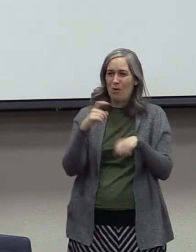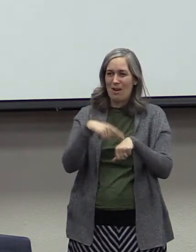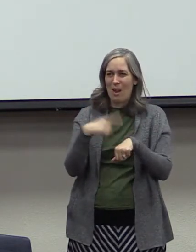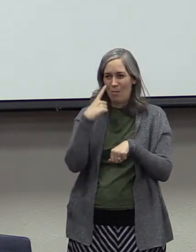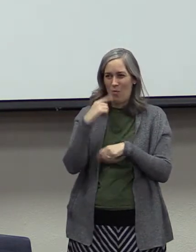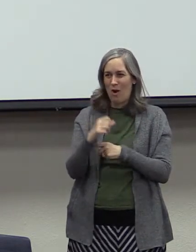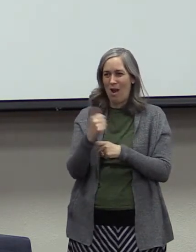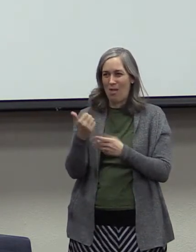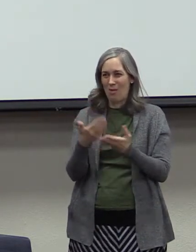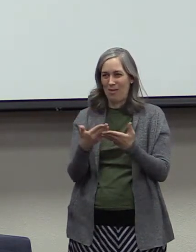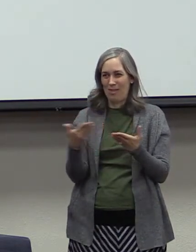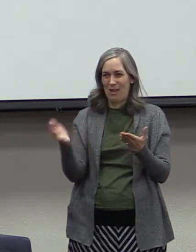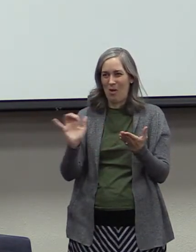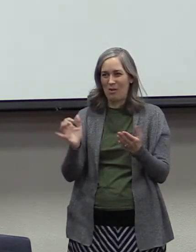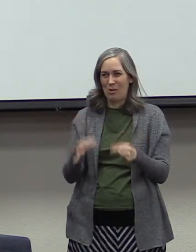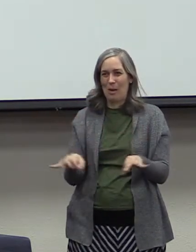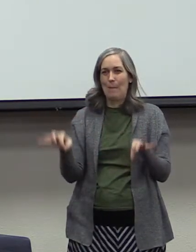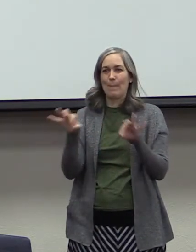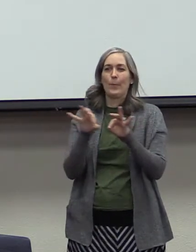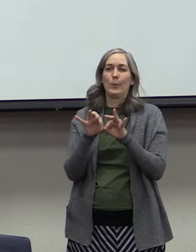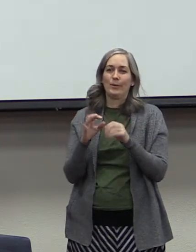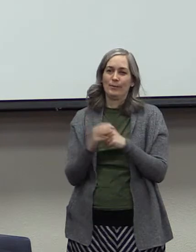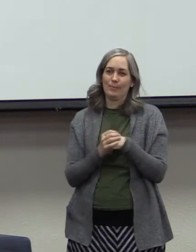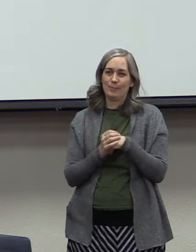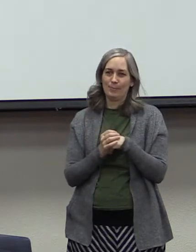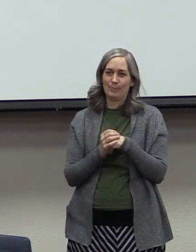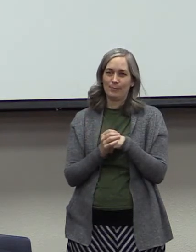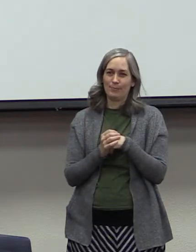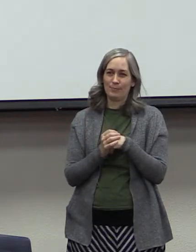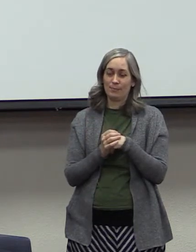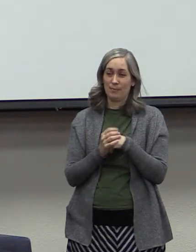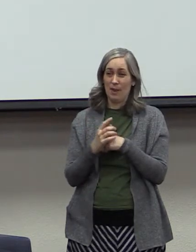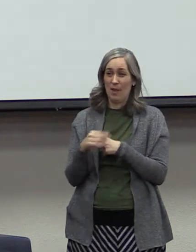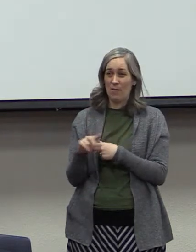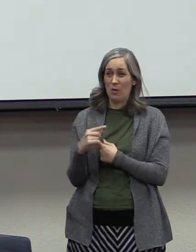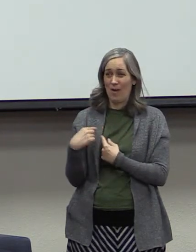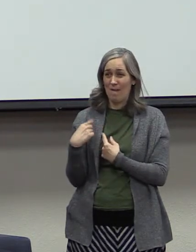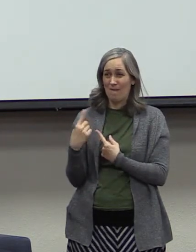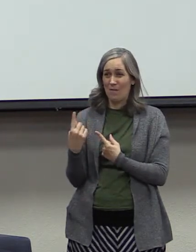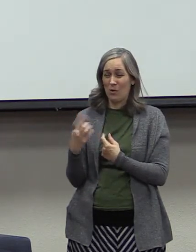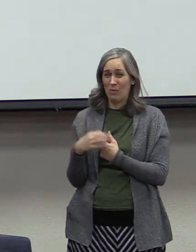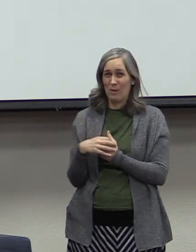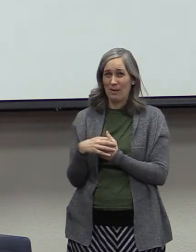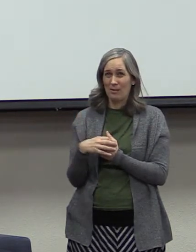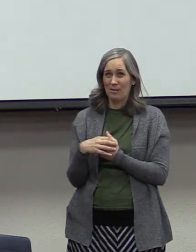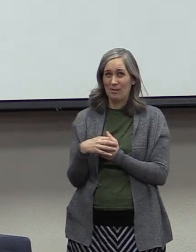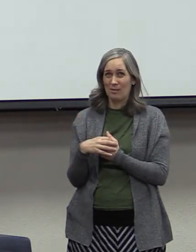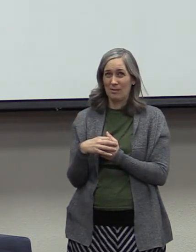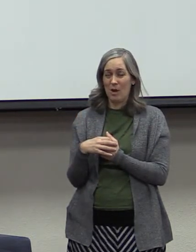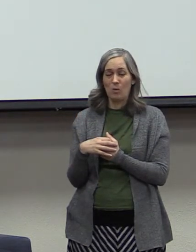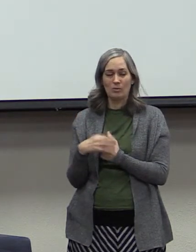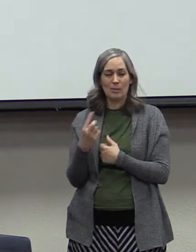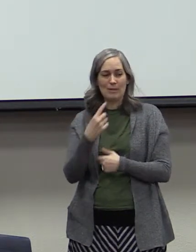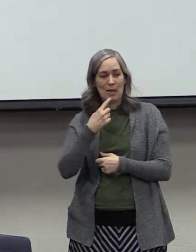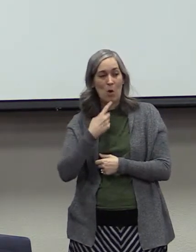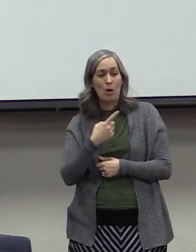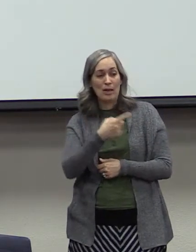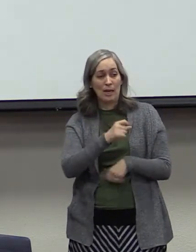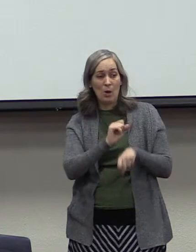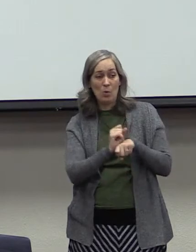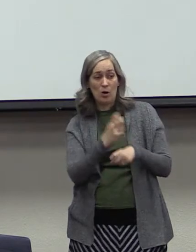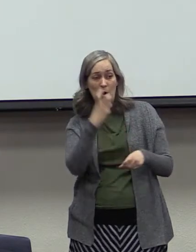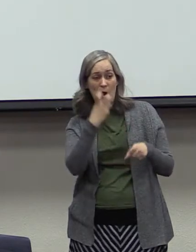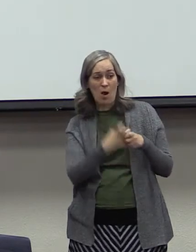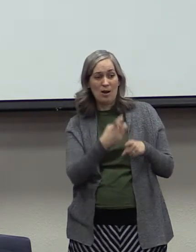things that are also important in our lives. Have you ever been characterized by that phrase, oh, this guy, he's working so hard,